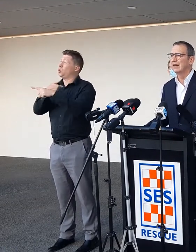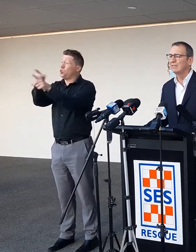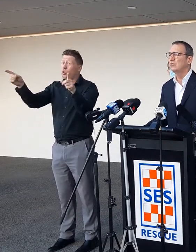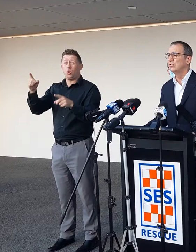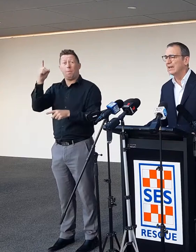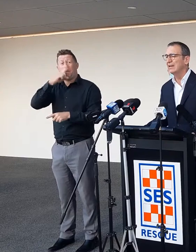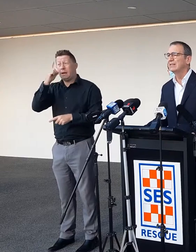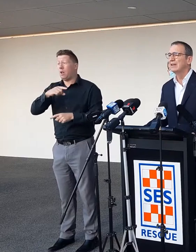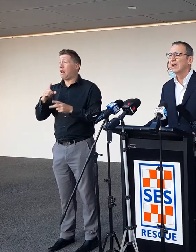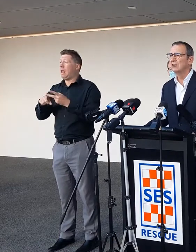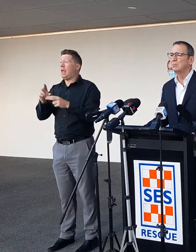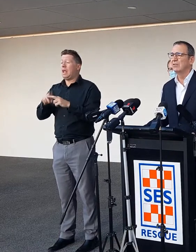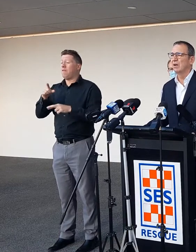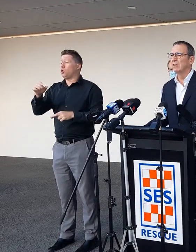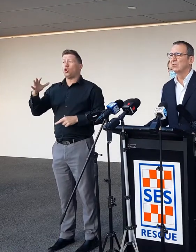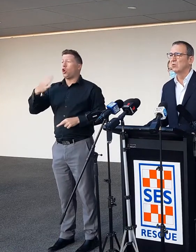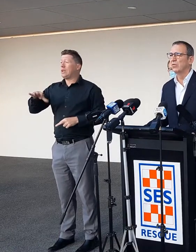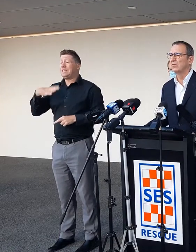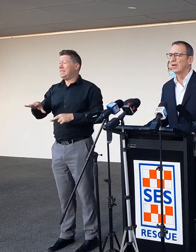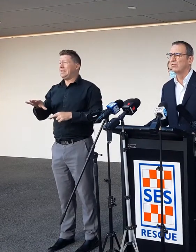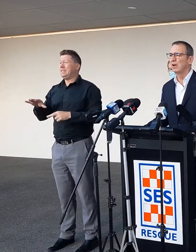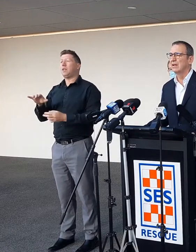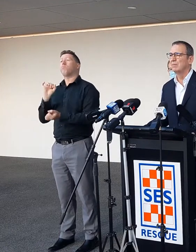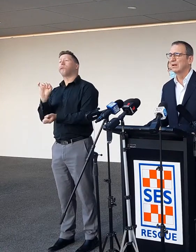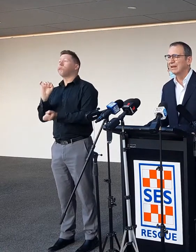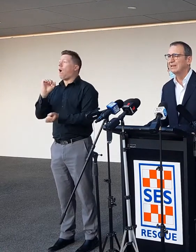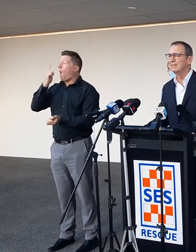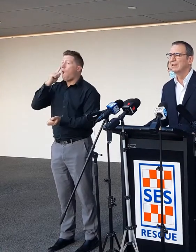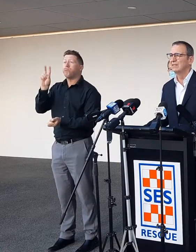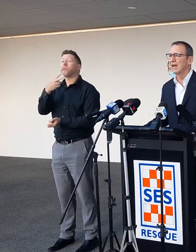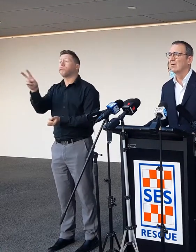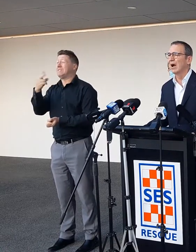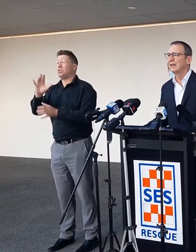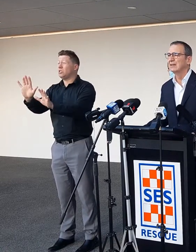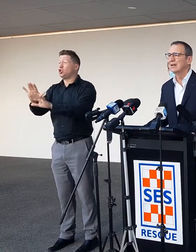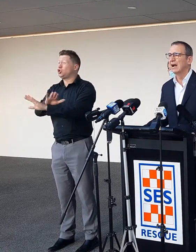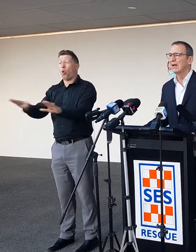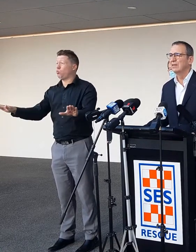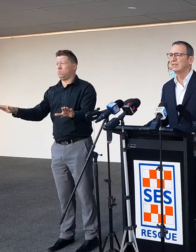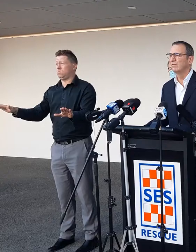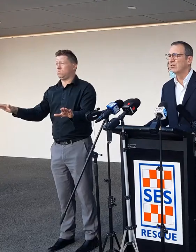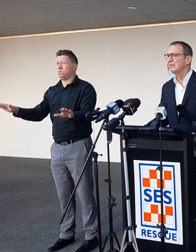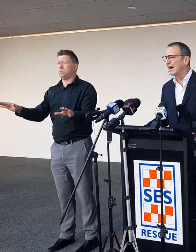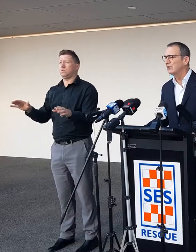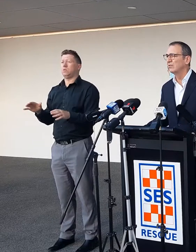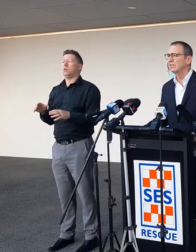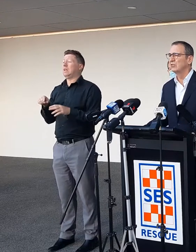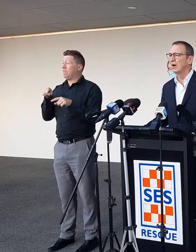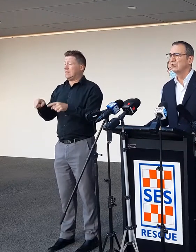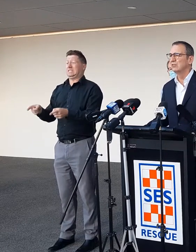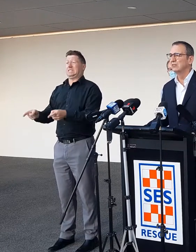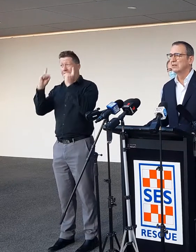that unless you need to be travelling in the north of South Australia, please stay away. This is a very